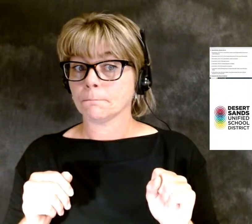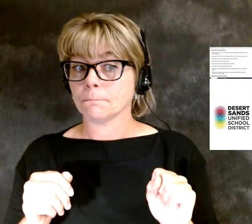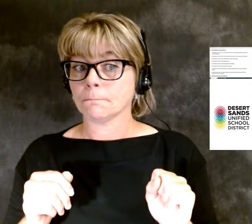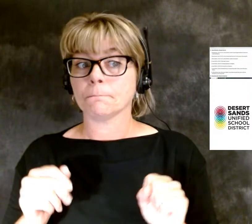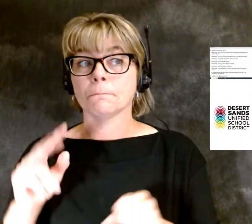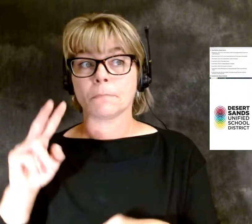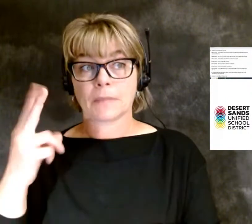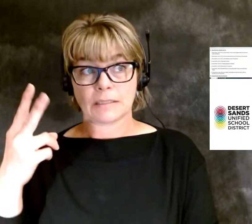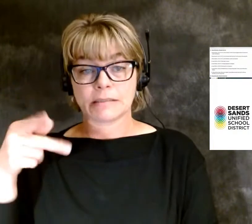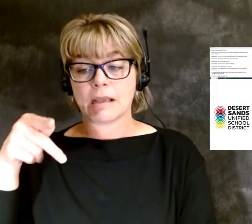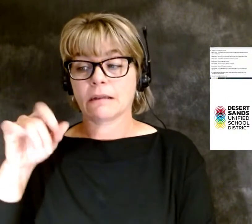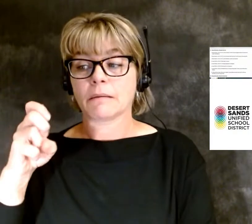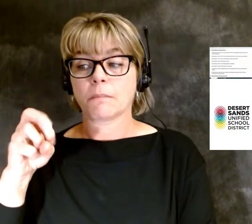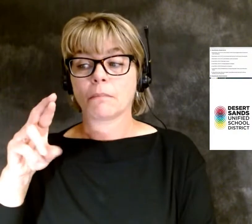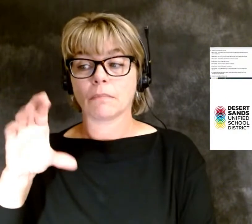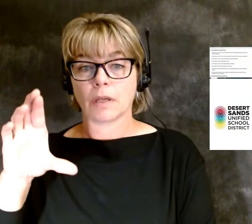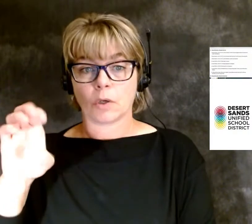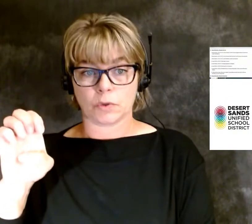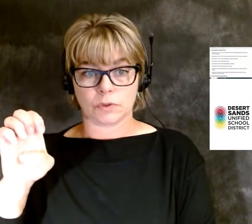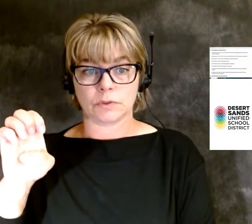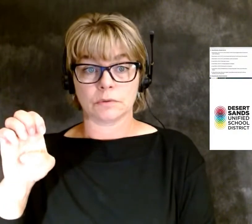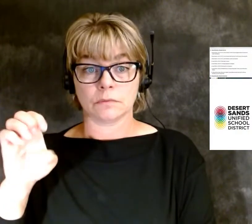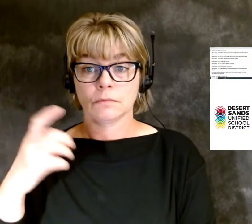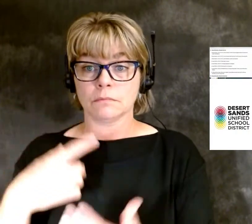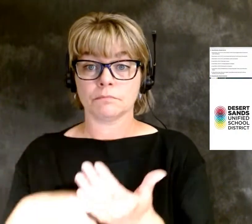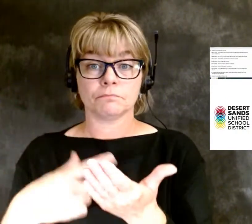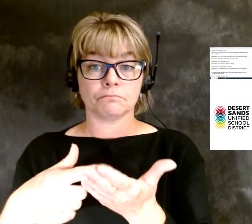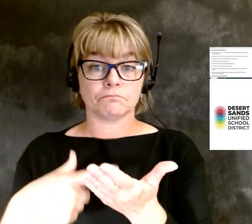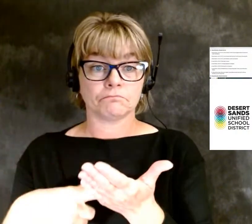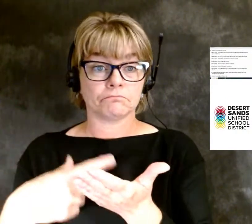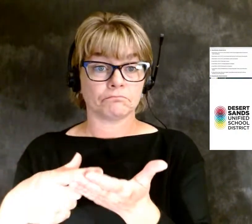Second, Pierce. Any discussion?